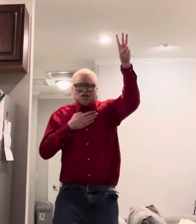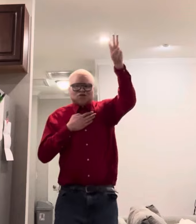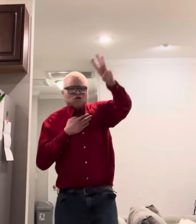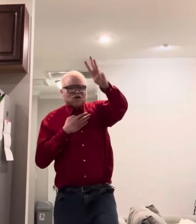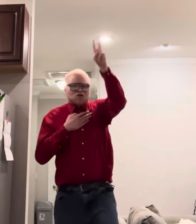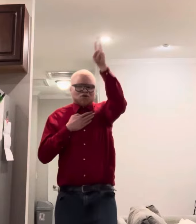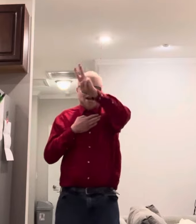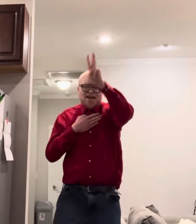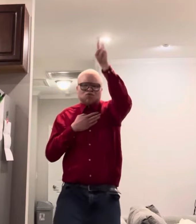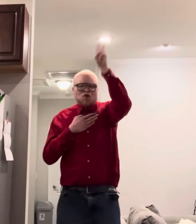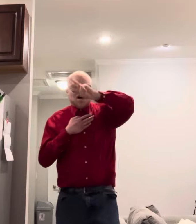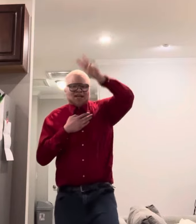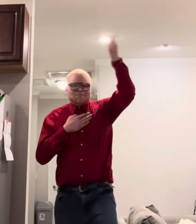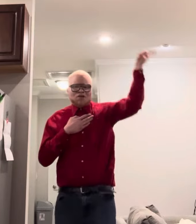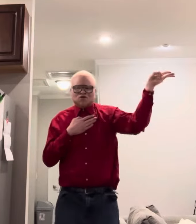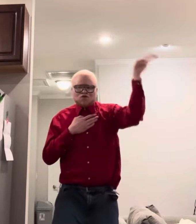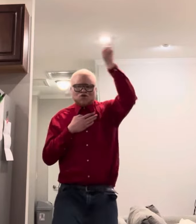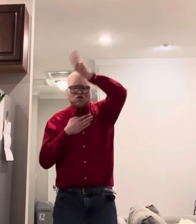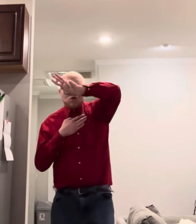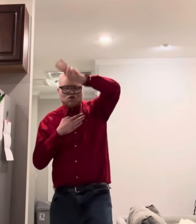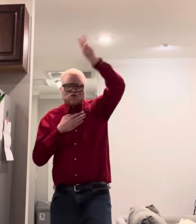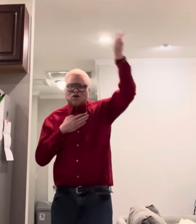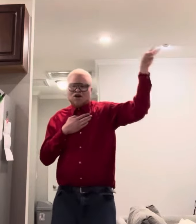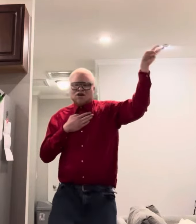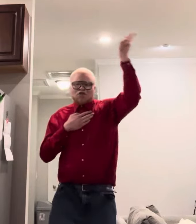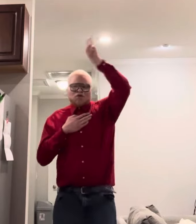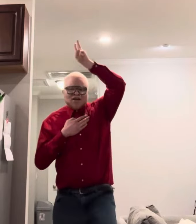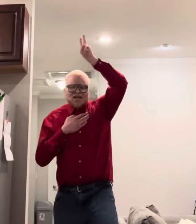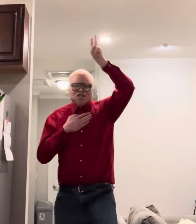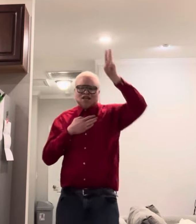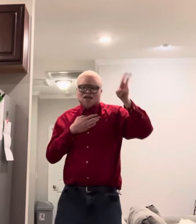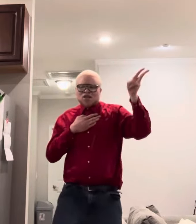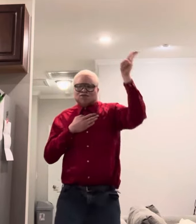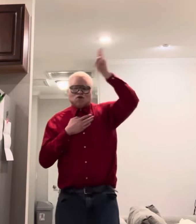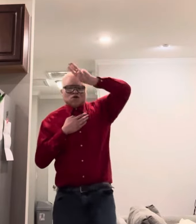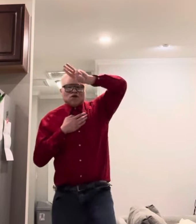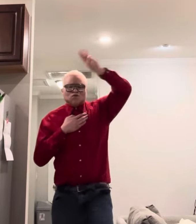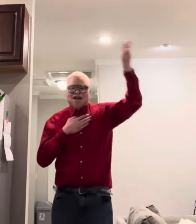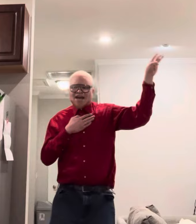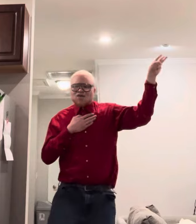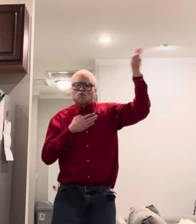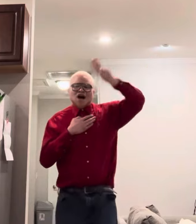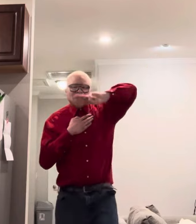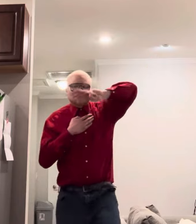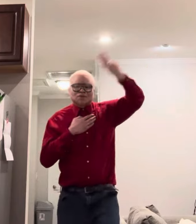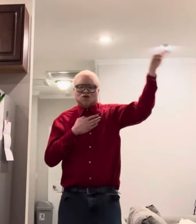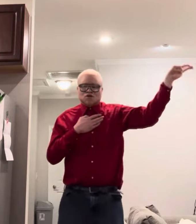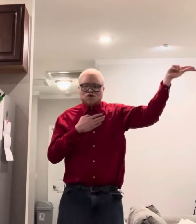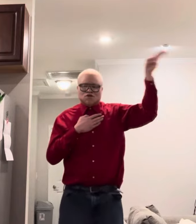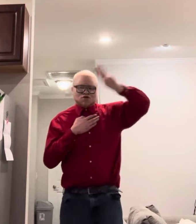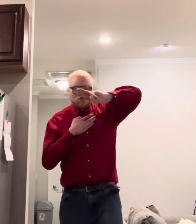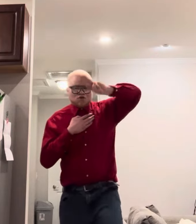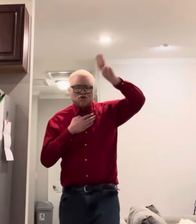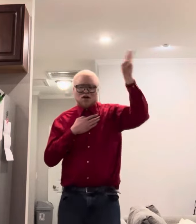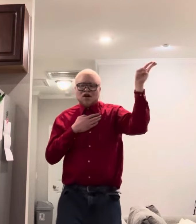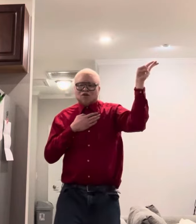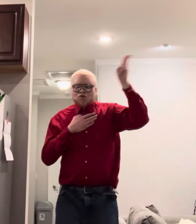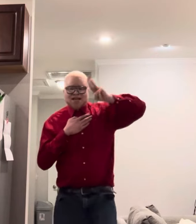for the red, white, and blue. Three cheers for the red, white, and blue. Three